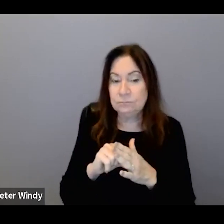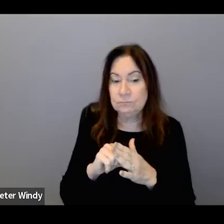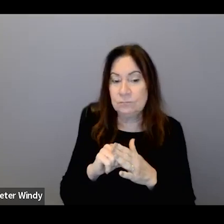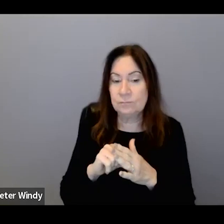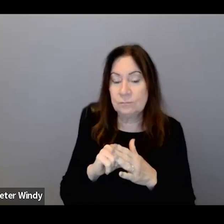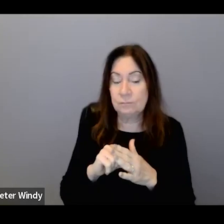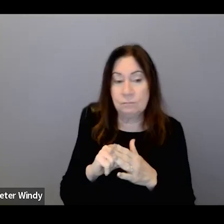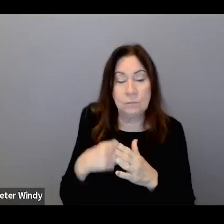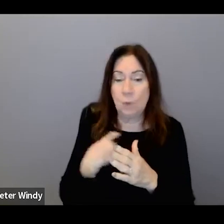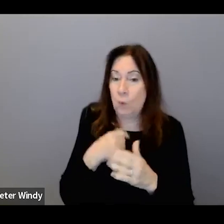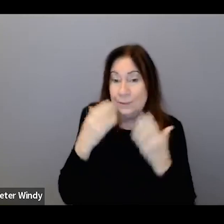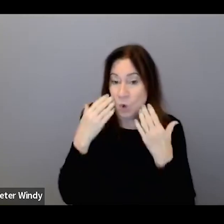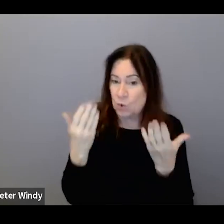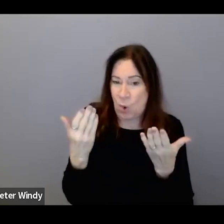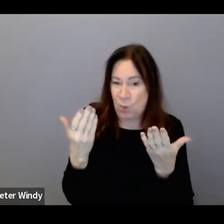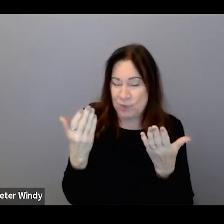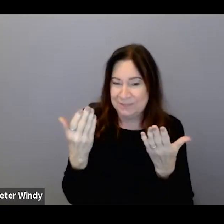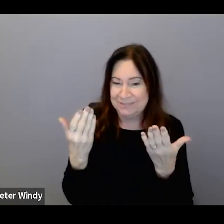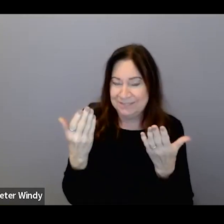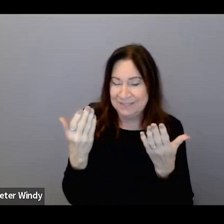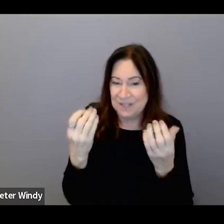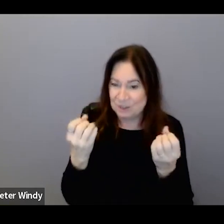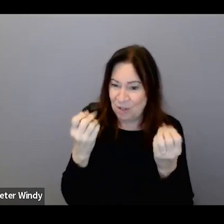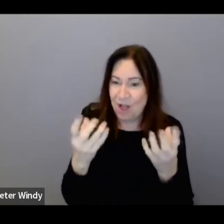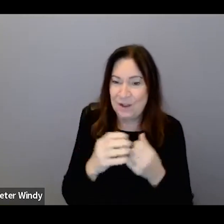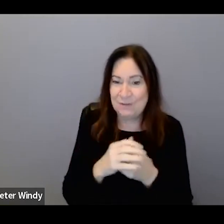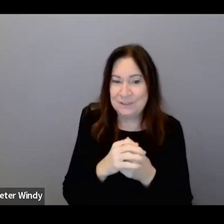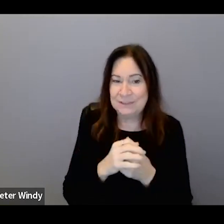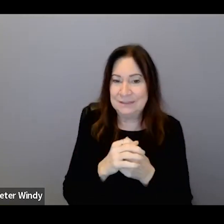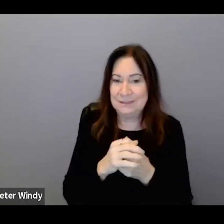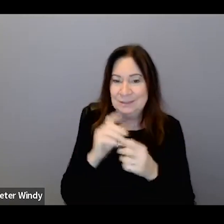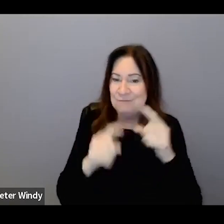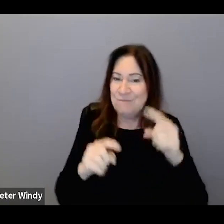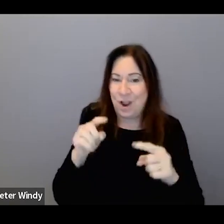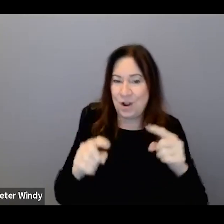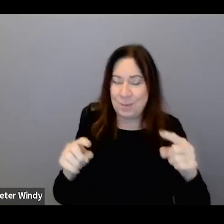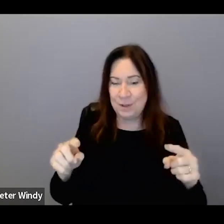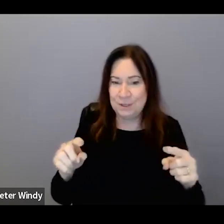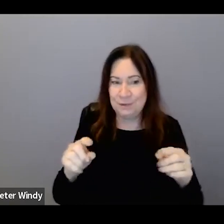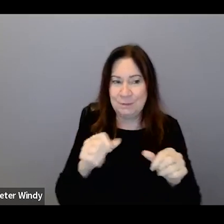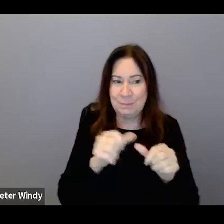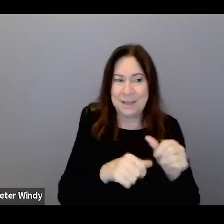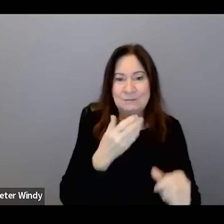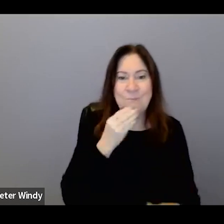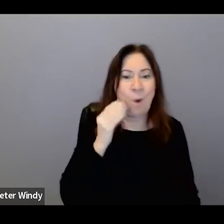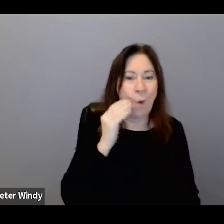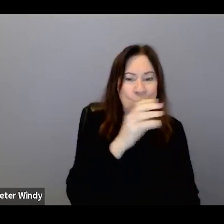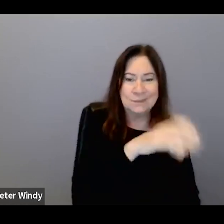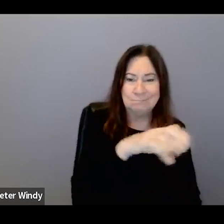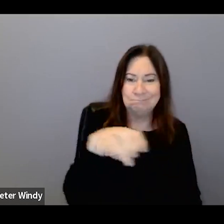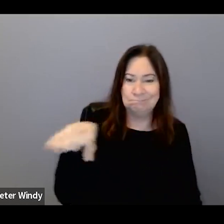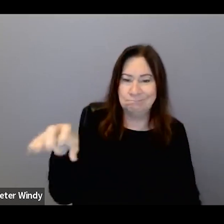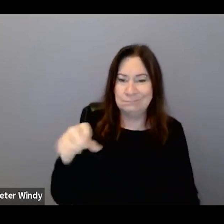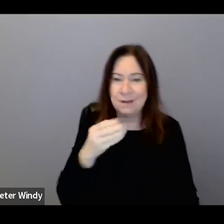that we don't know, right? There is a lot of variability home to home. So